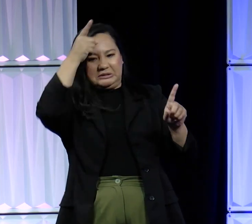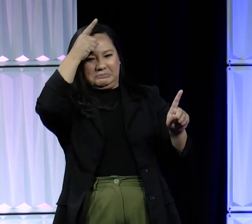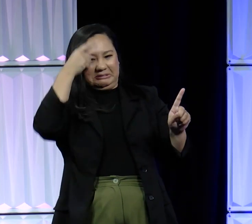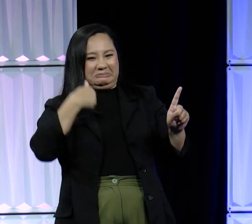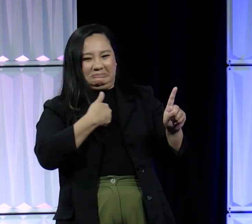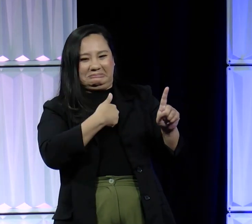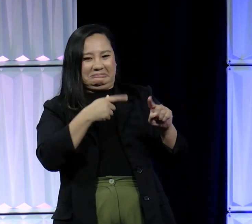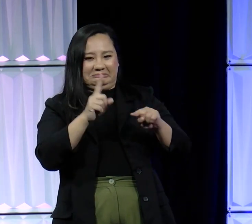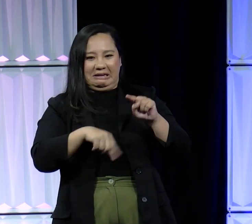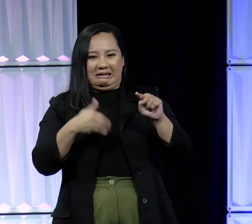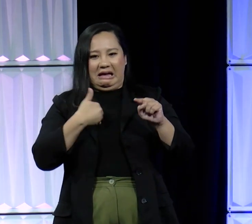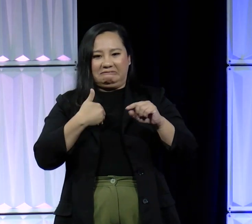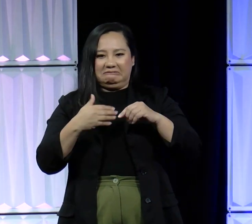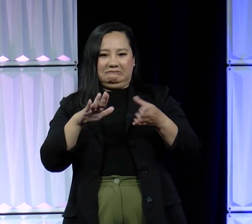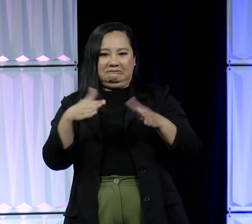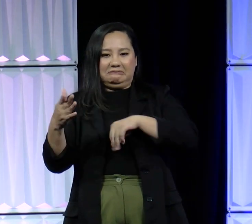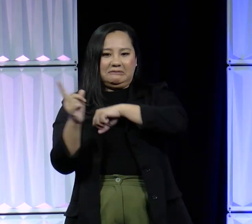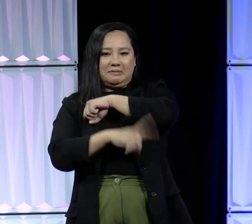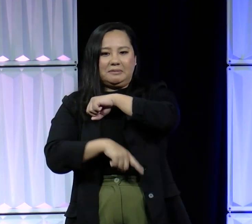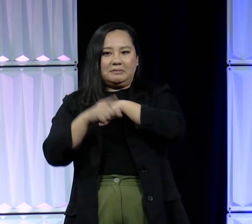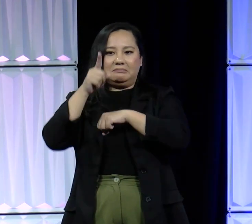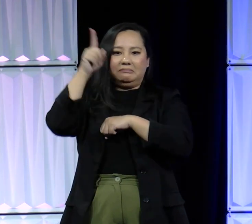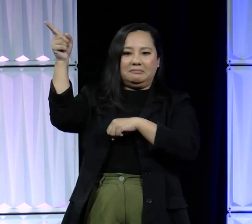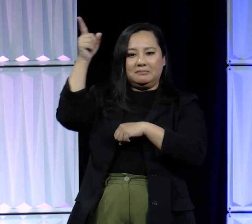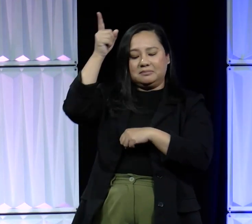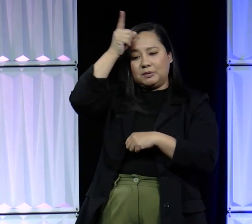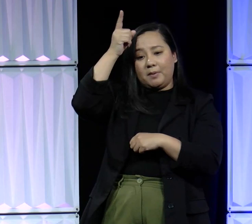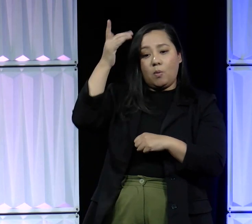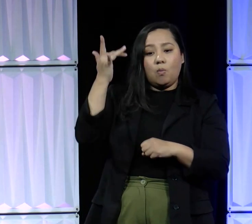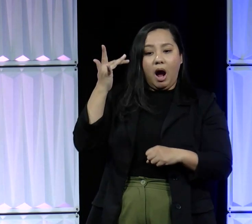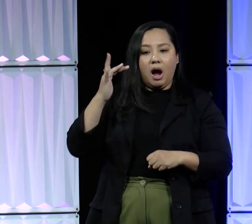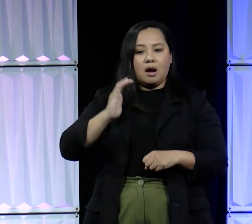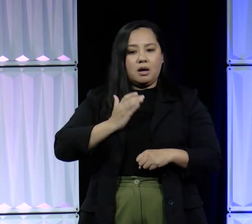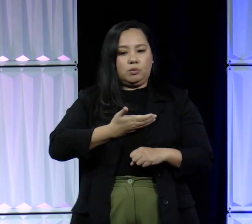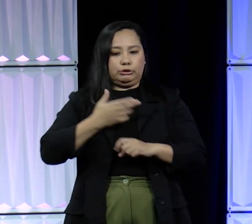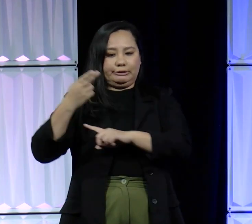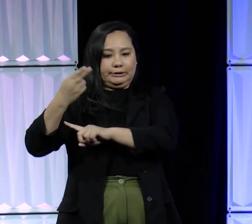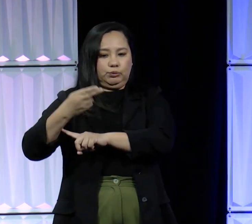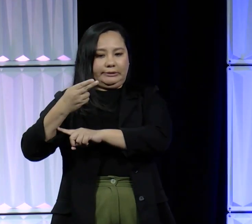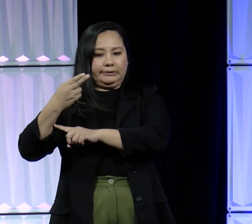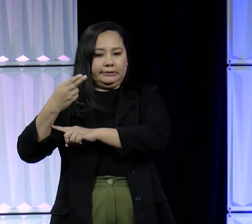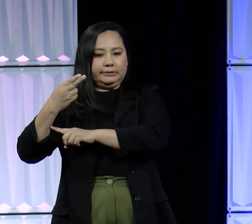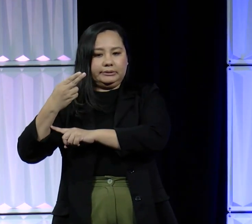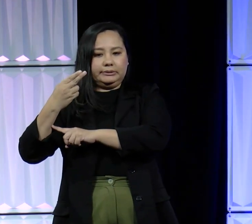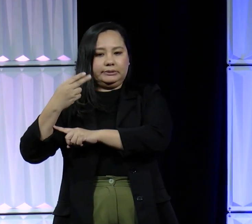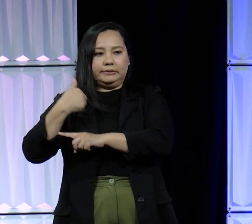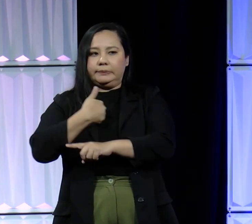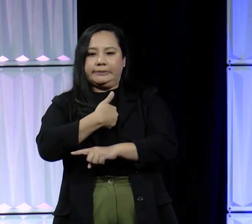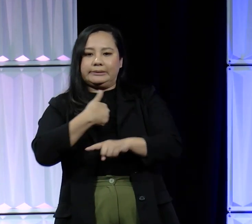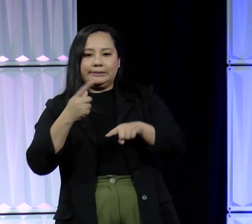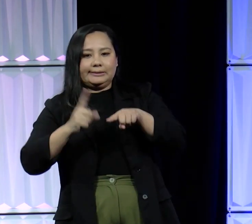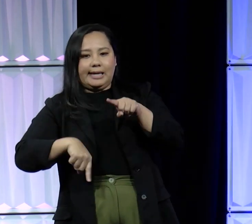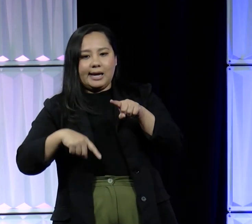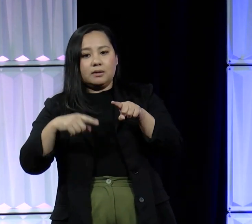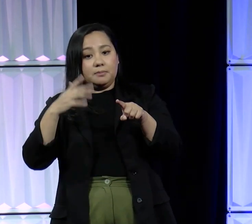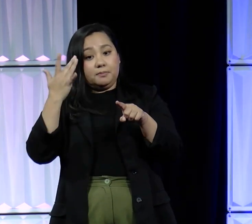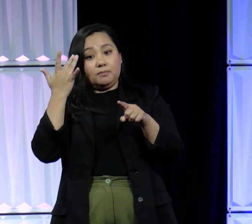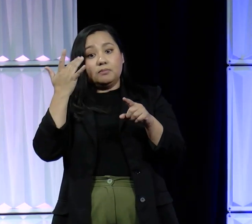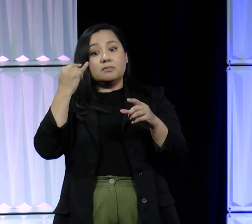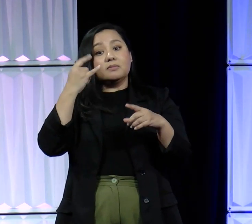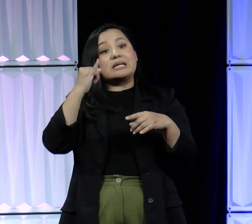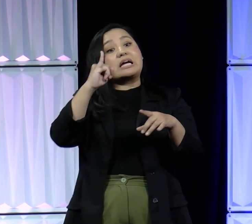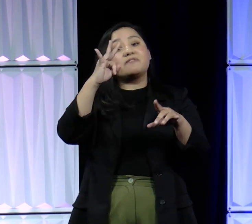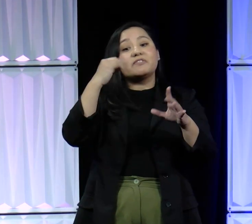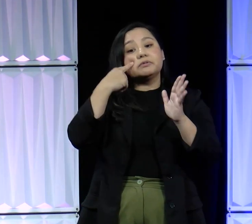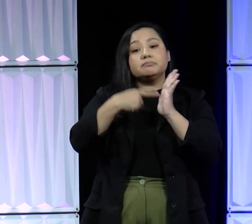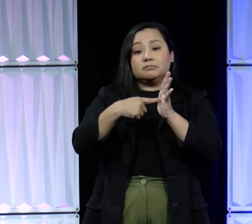can engage in the systematic execution of human beings. It would be unconscionable. Imagine if in Germany today there was a death row and